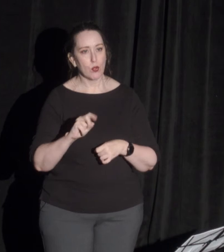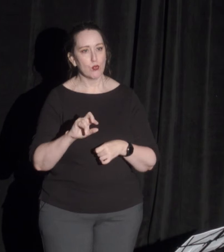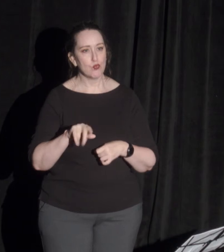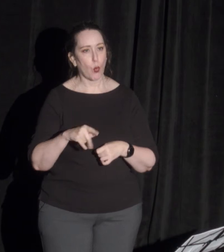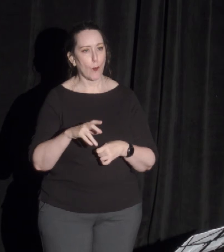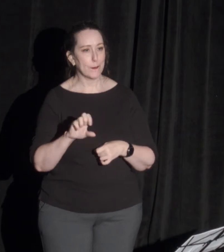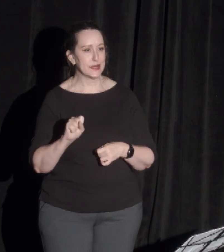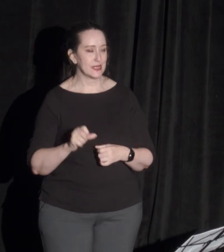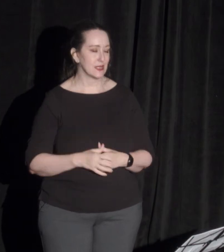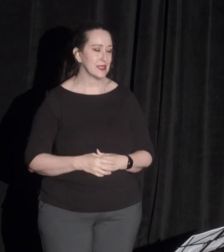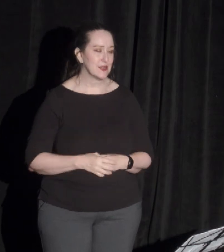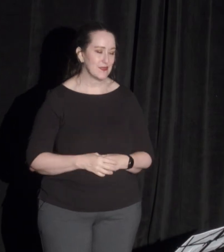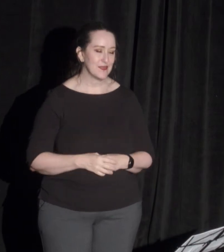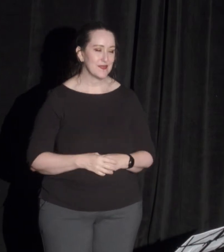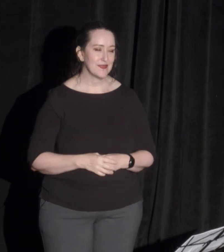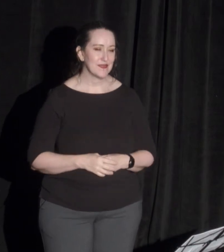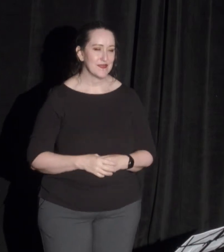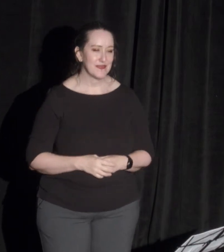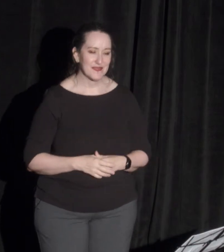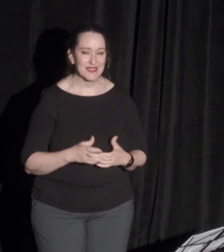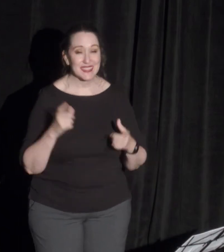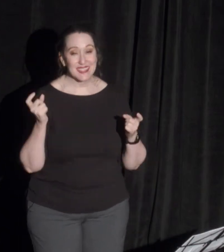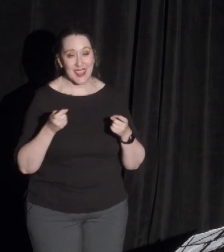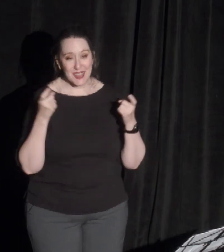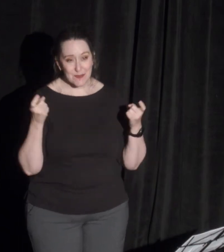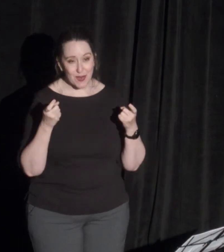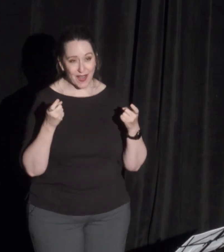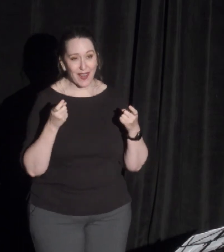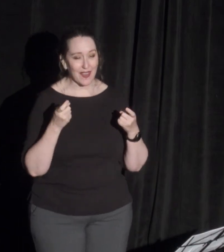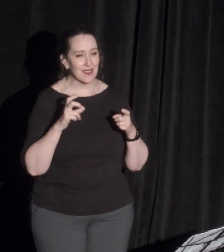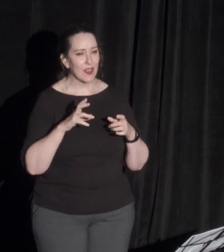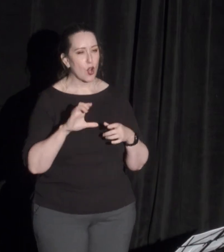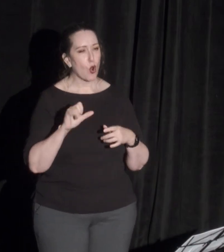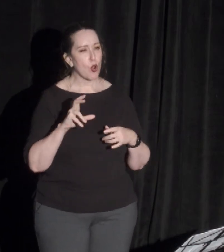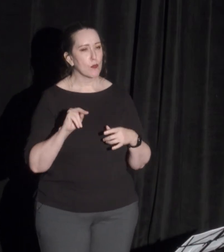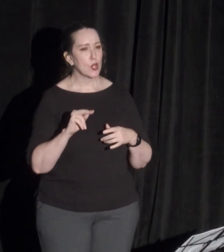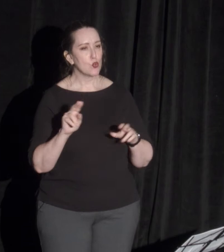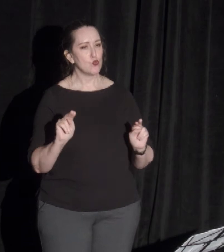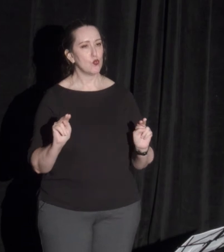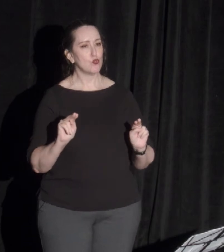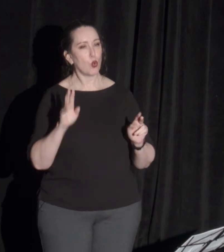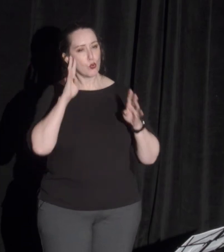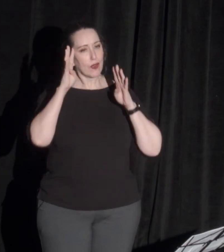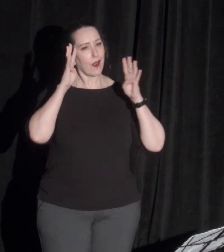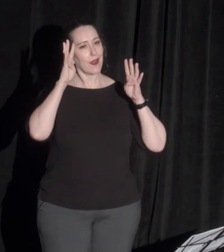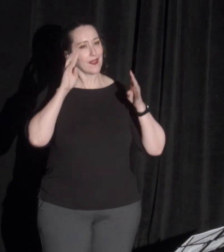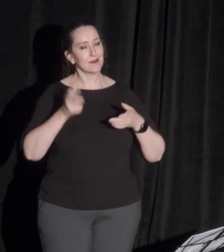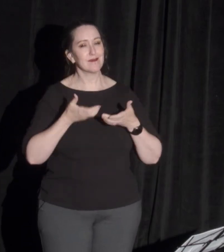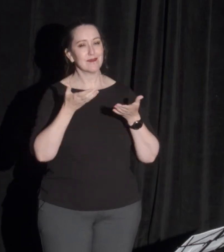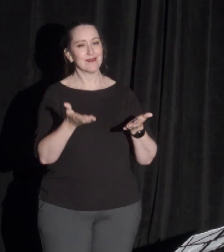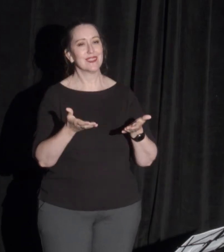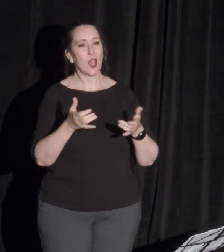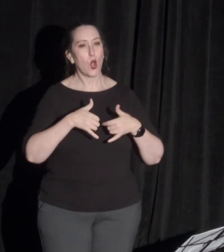So, to celebrate our carbon neutral creativity, let's give out the award for the best